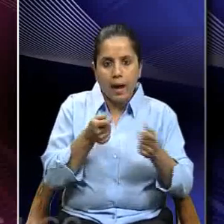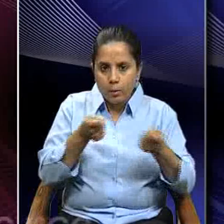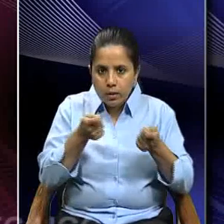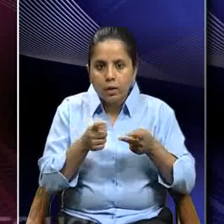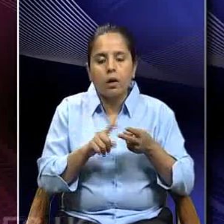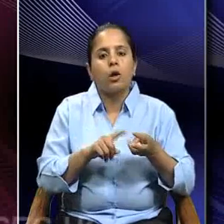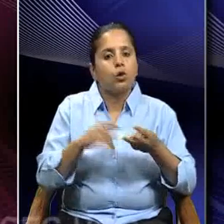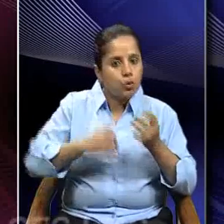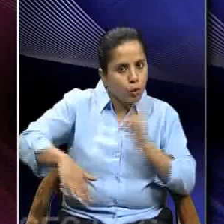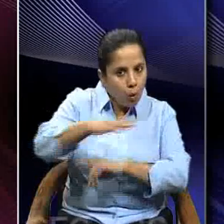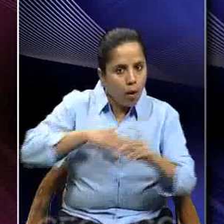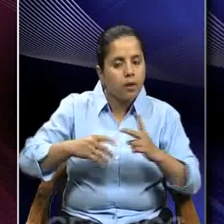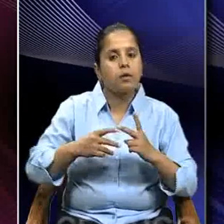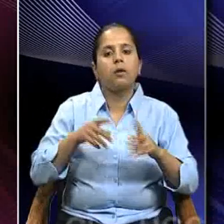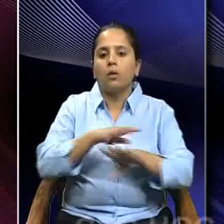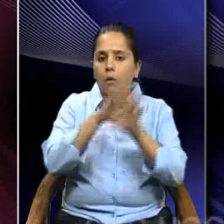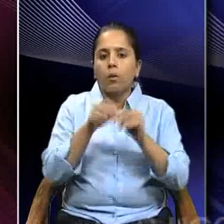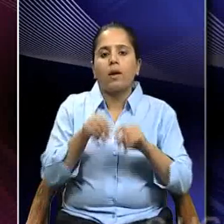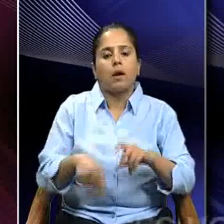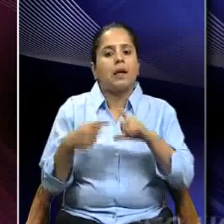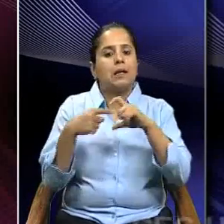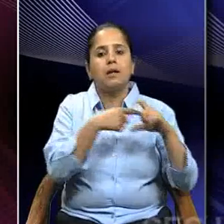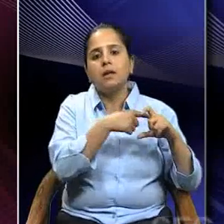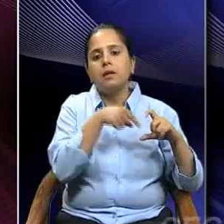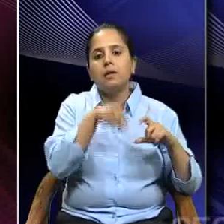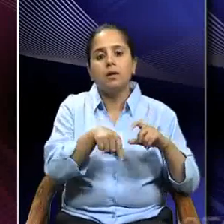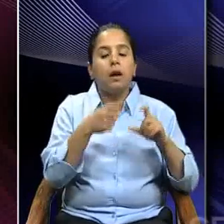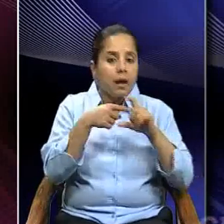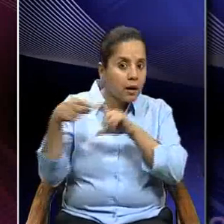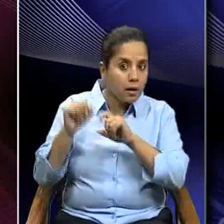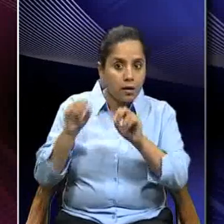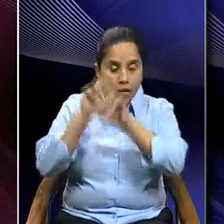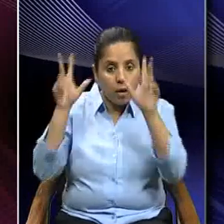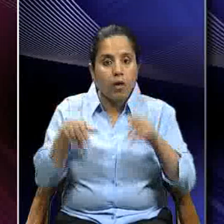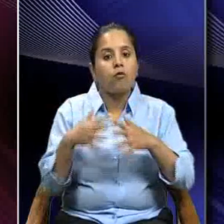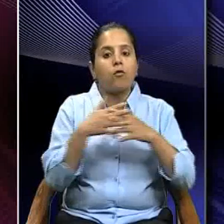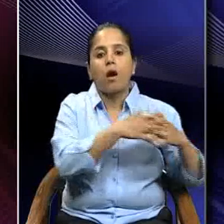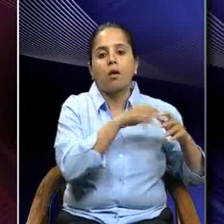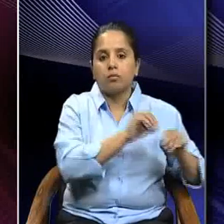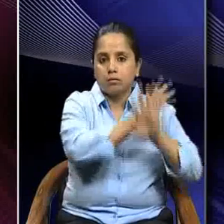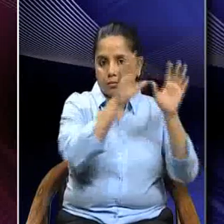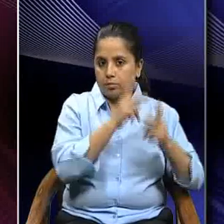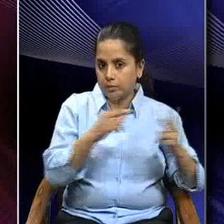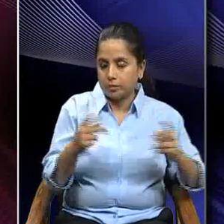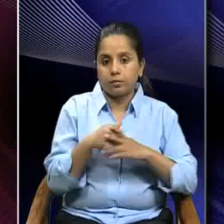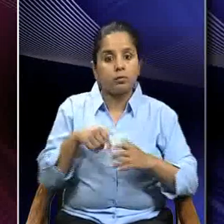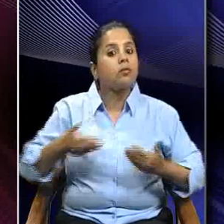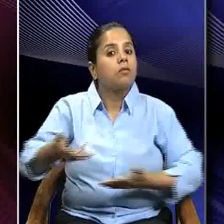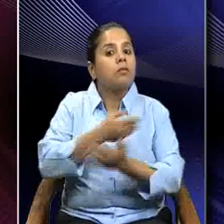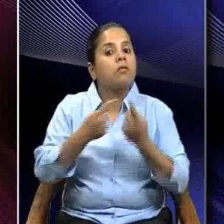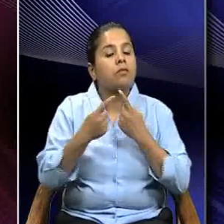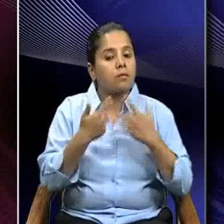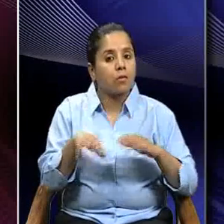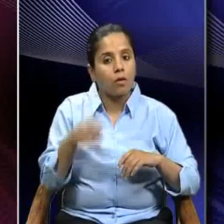society with regard to this Eastern Awakening and Western Enlightenment. We had also discussed about